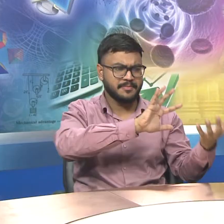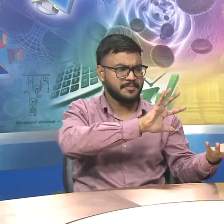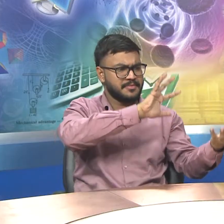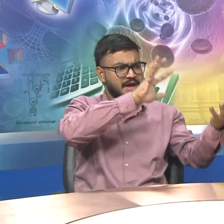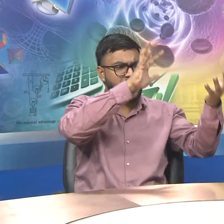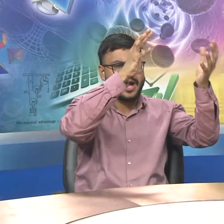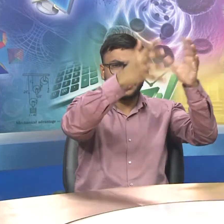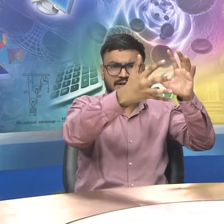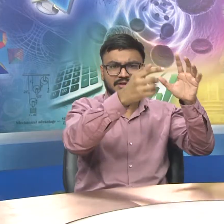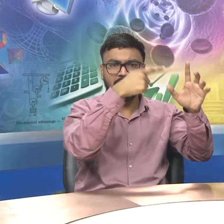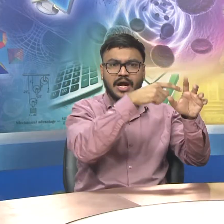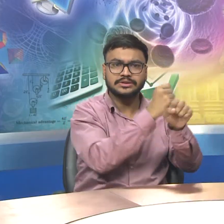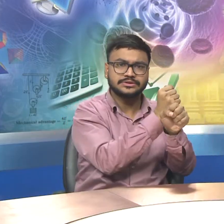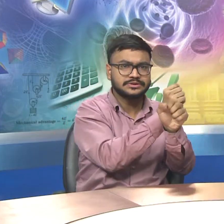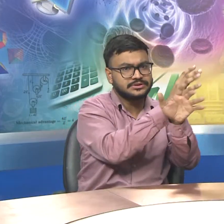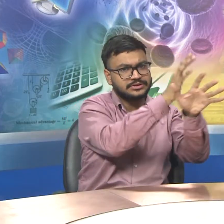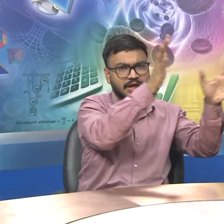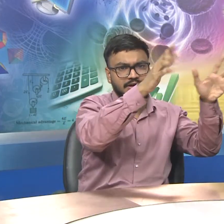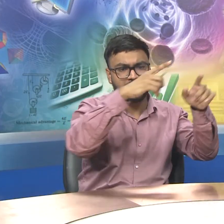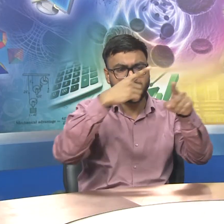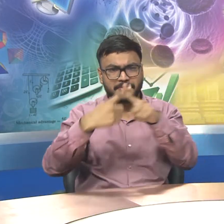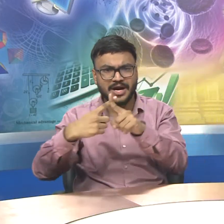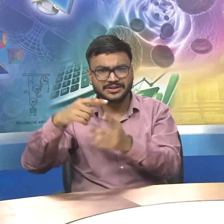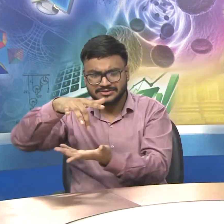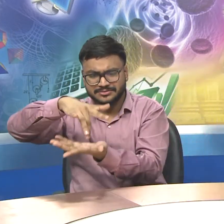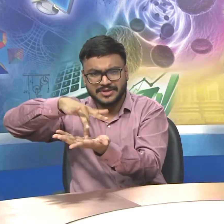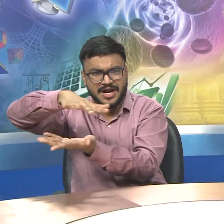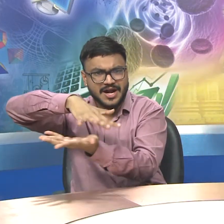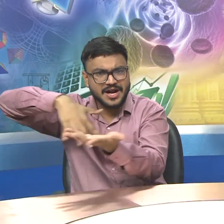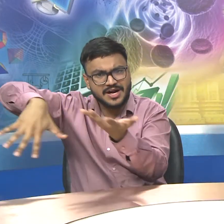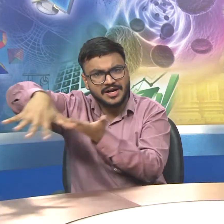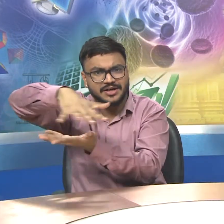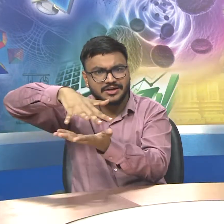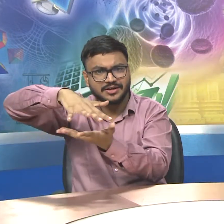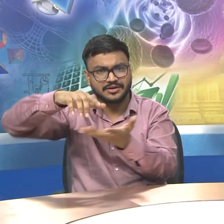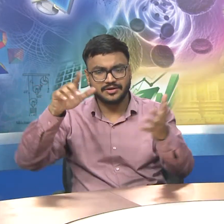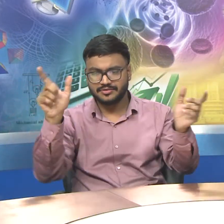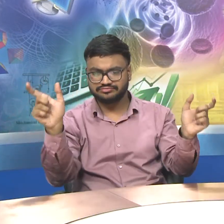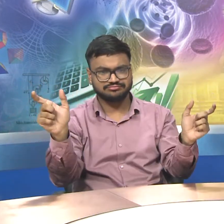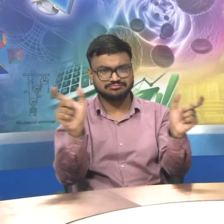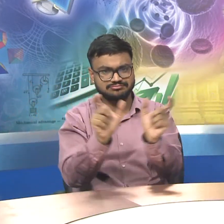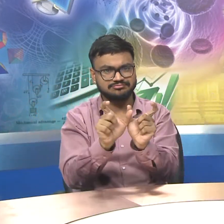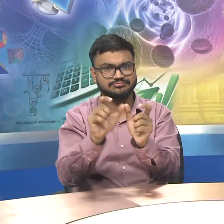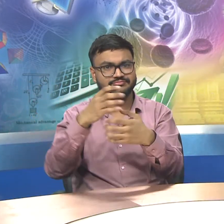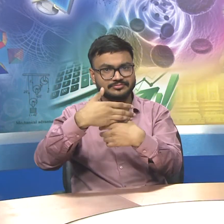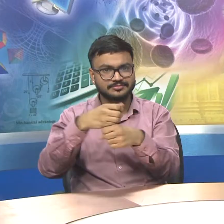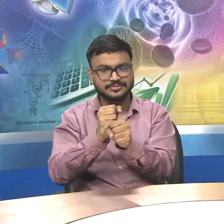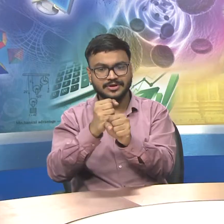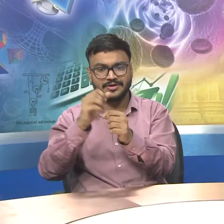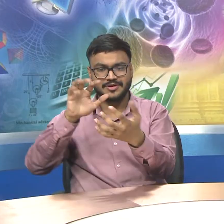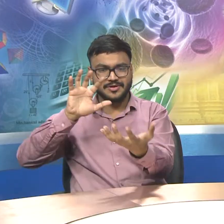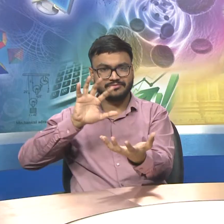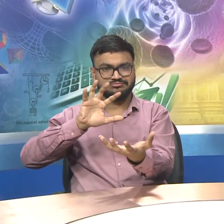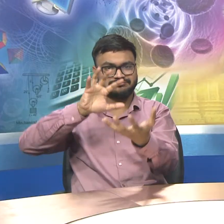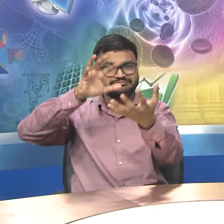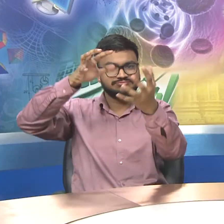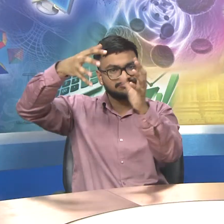In the sign of countries, it has 2 specific words which has their own meaning.